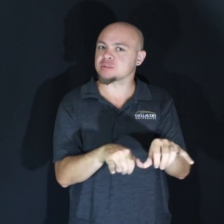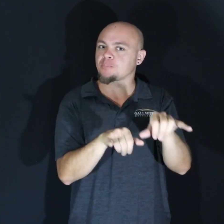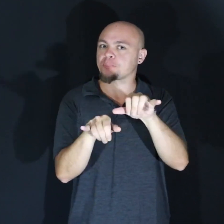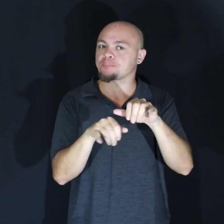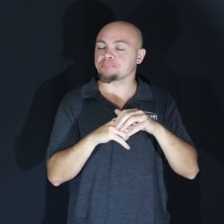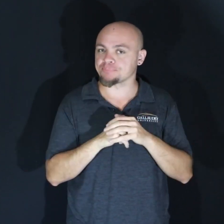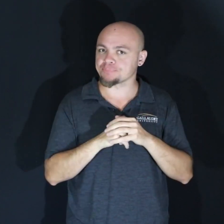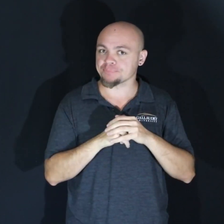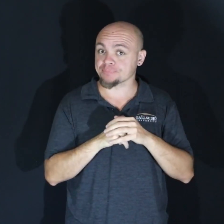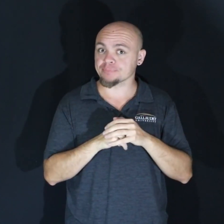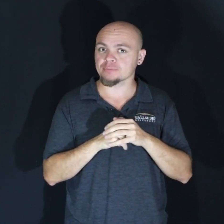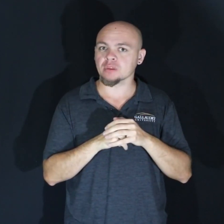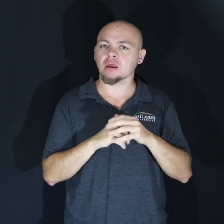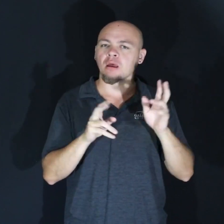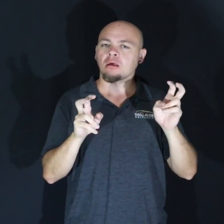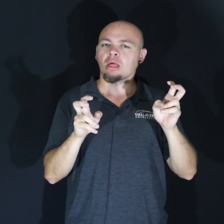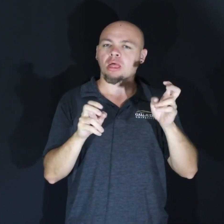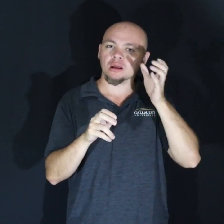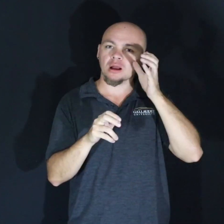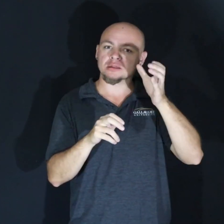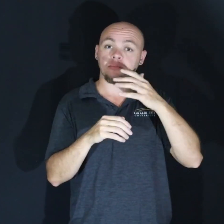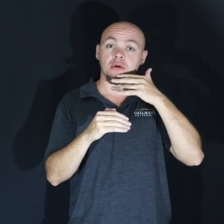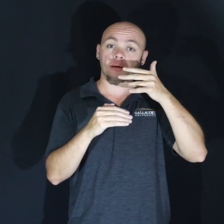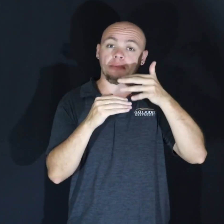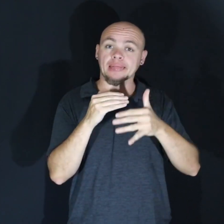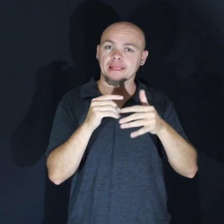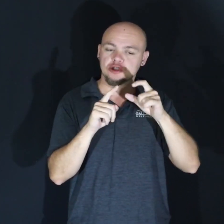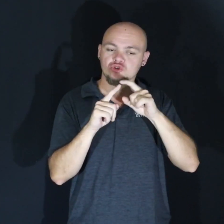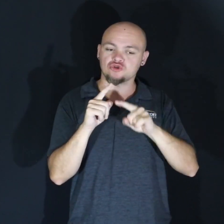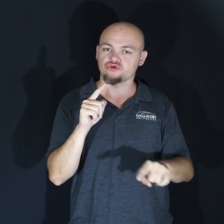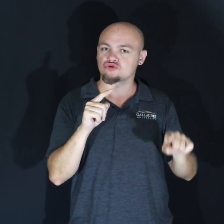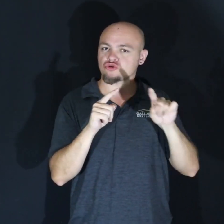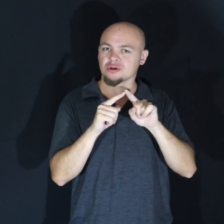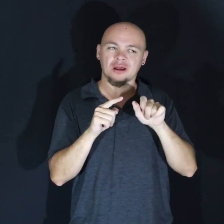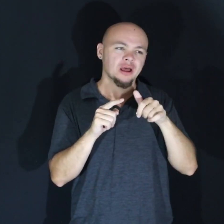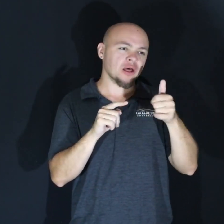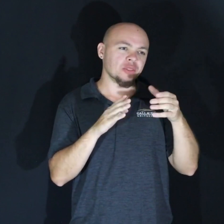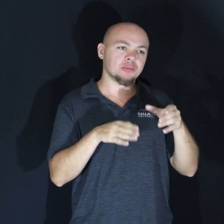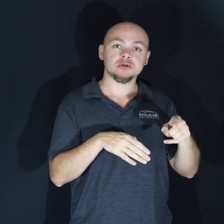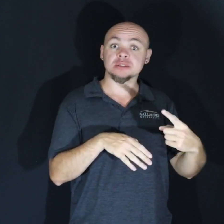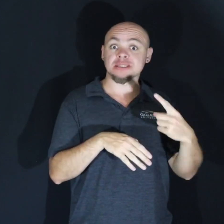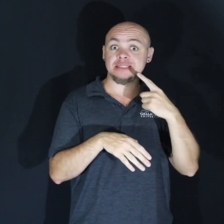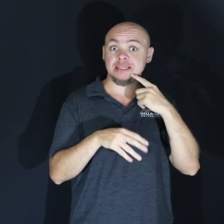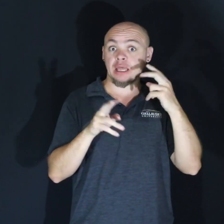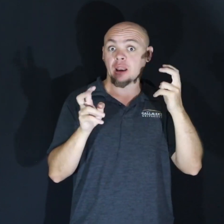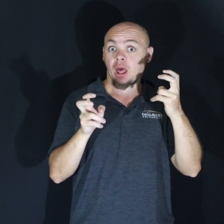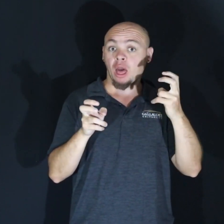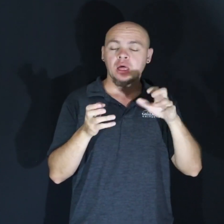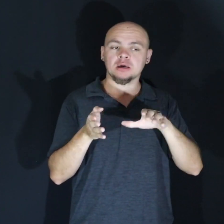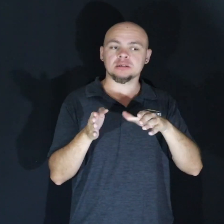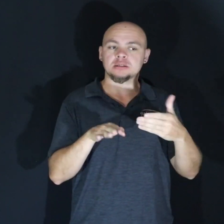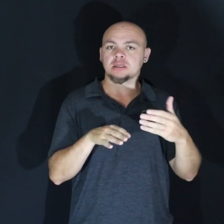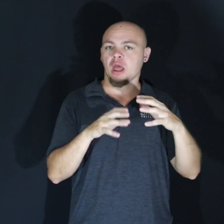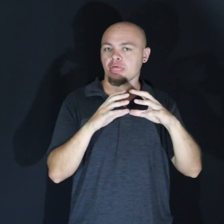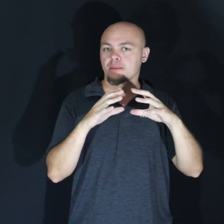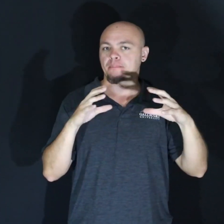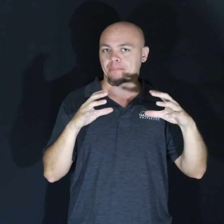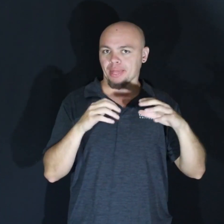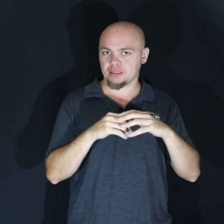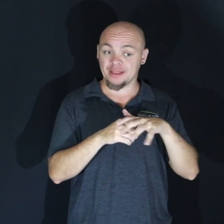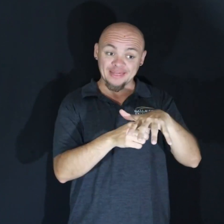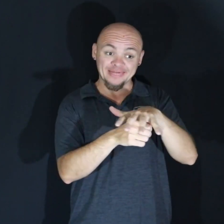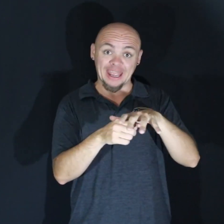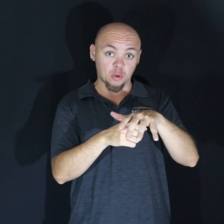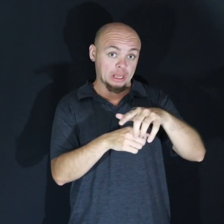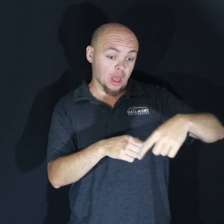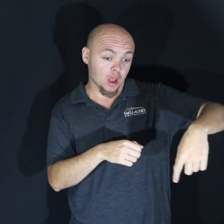this concept of the blood circle, or as one small person said the other day, the death bubble, which outlines the area